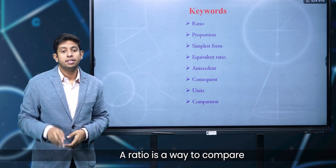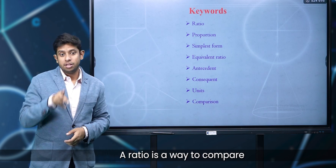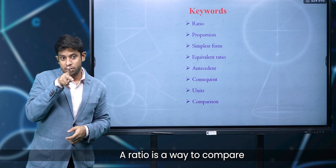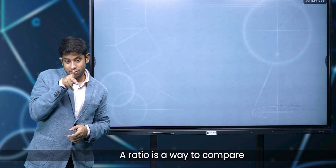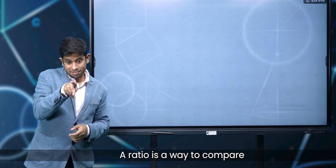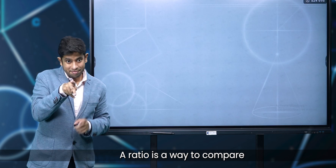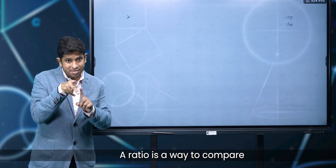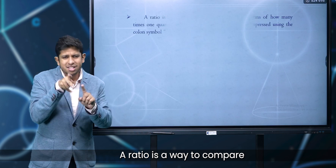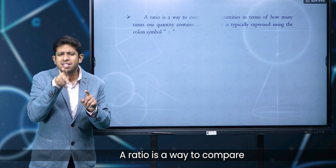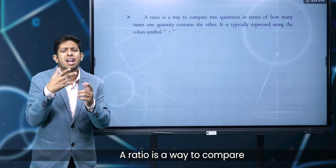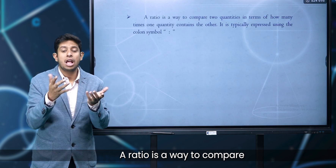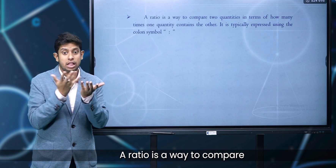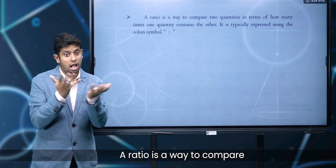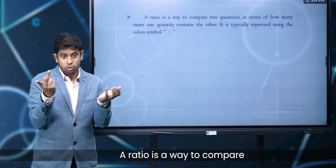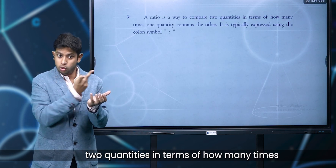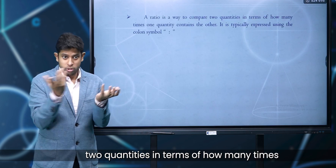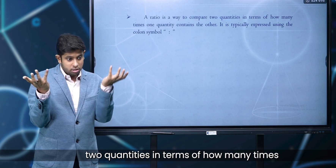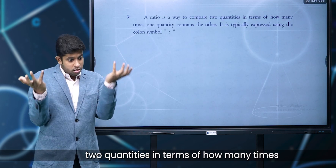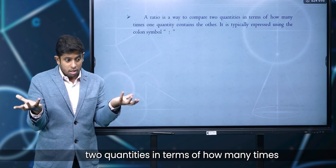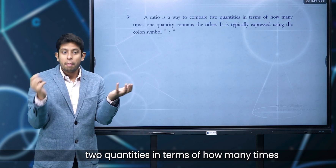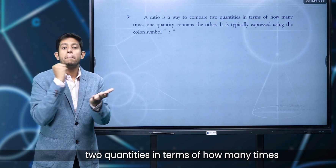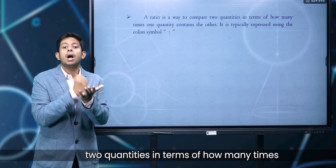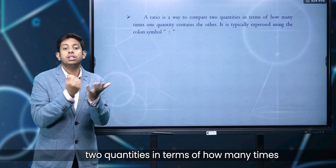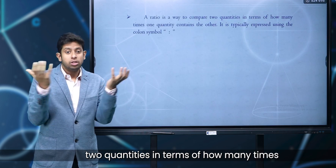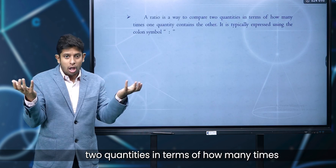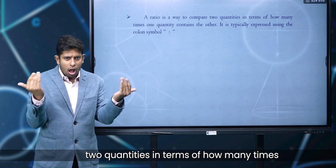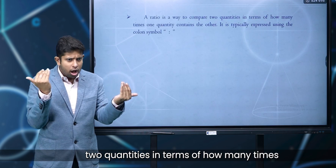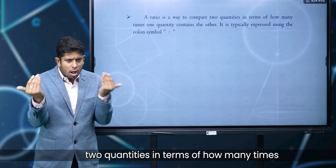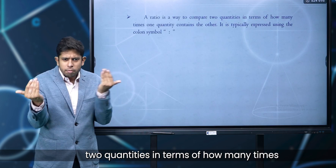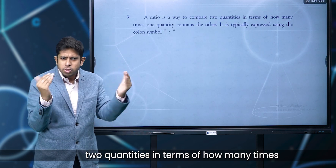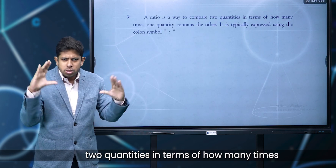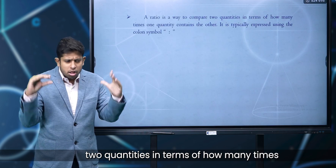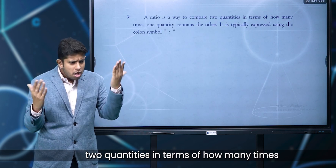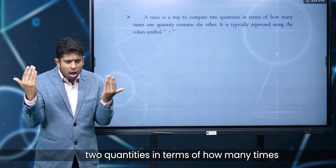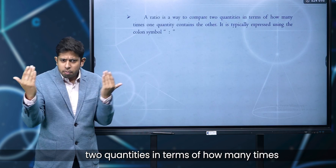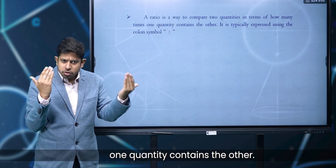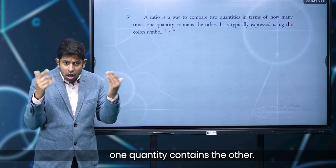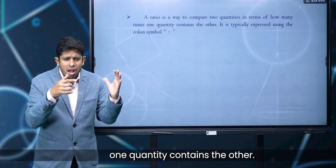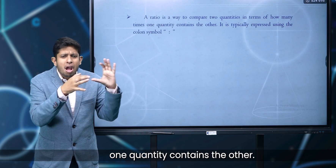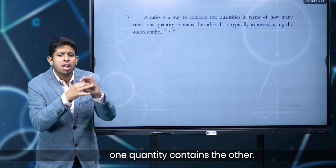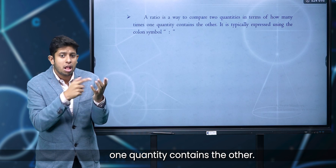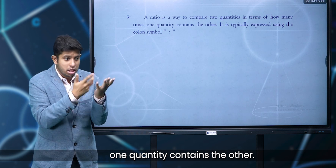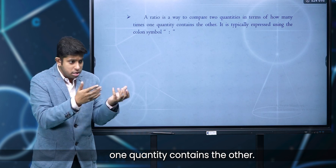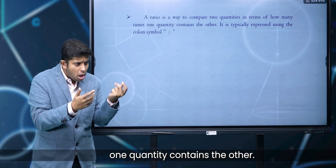A ratio is a way to compare two quantities in terms of how many times one quantity contains the